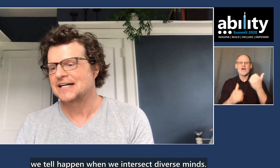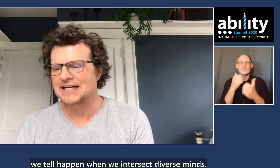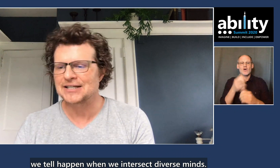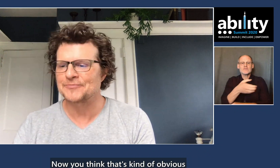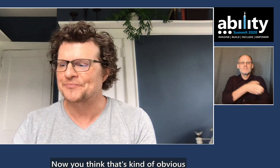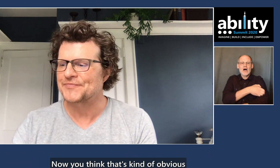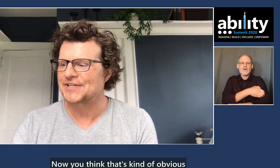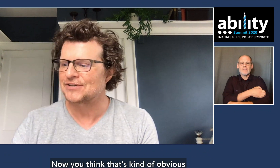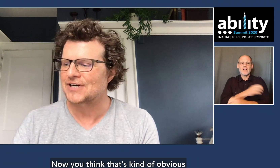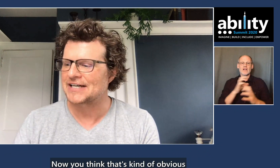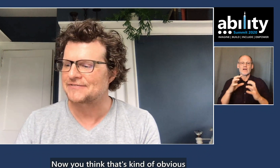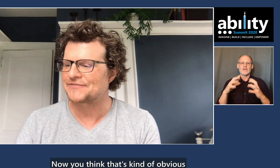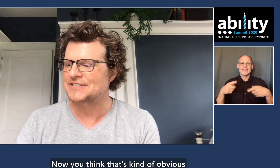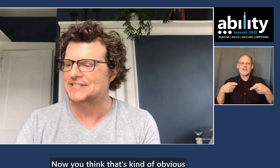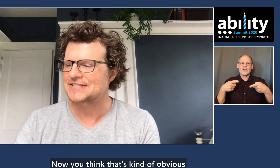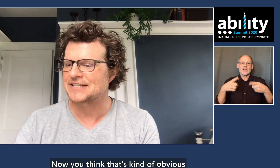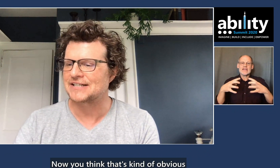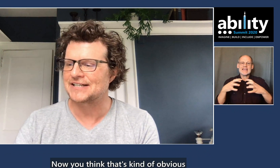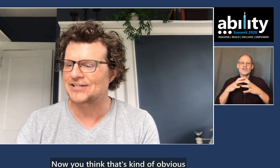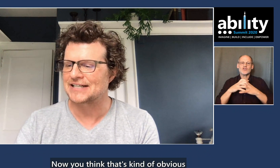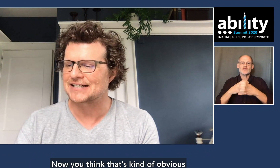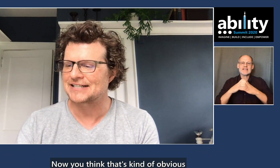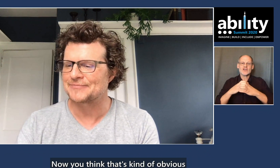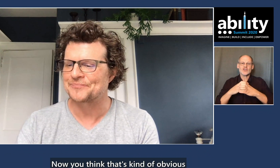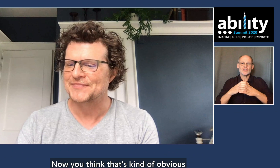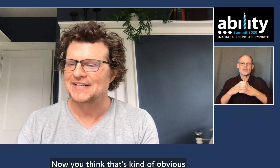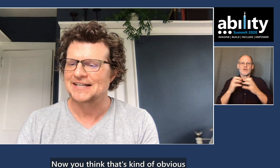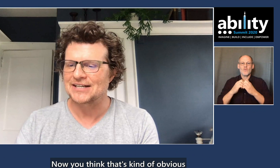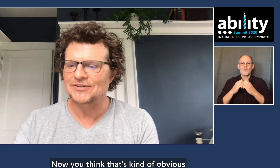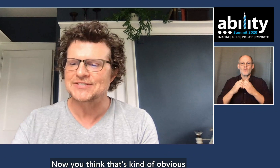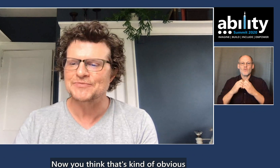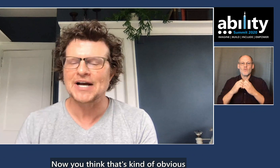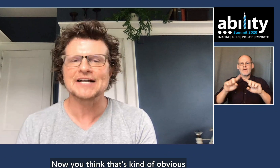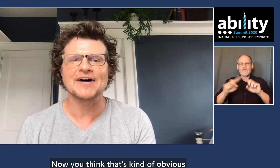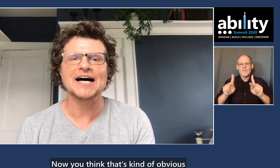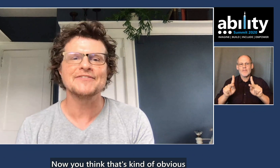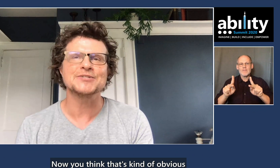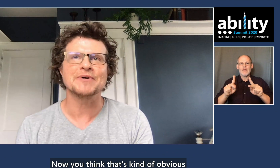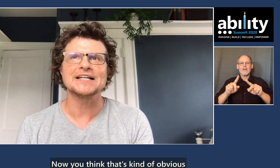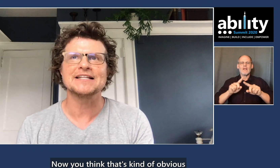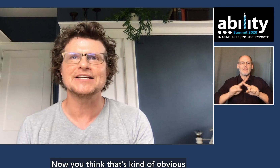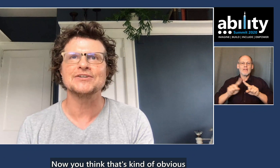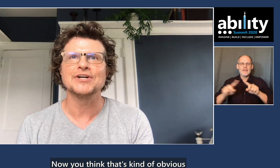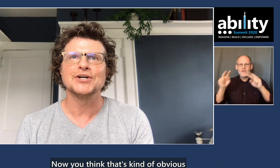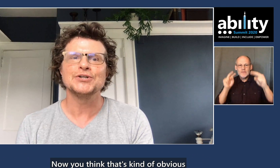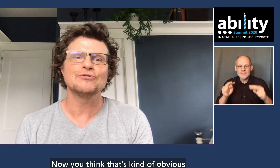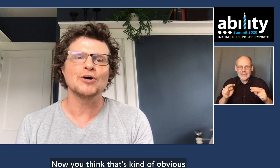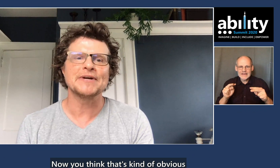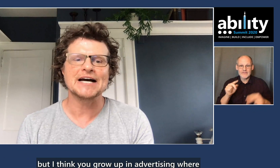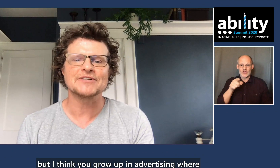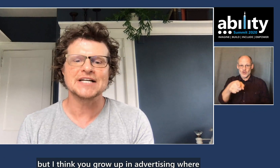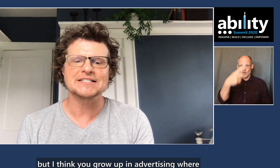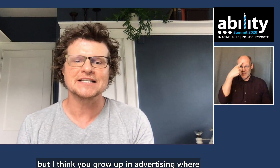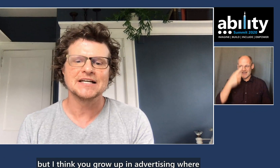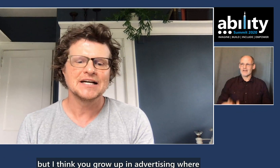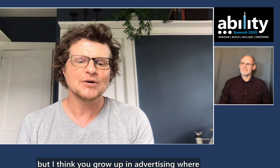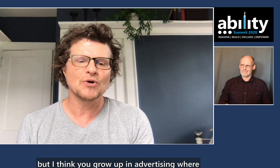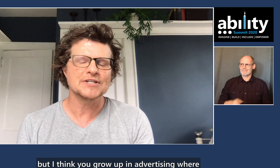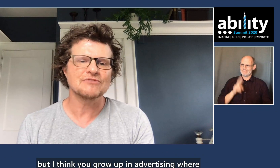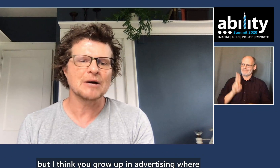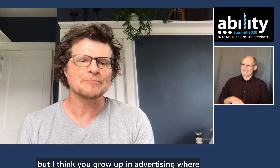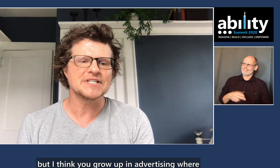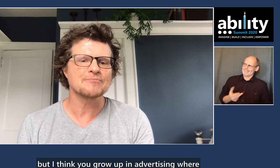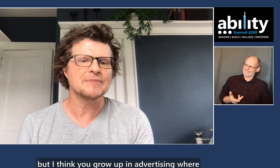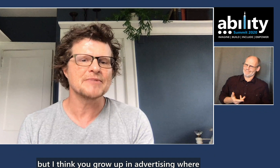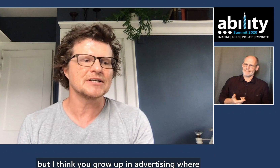that's, kind of, so, it's kind of obvious, but I think you grow up in advertising